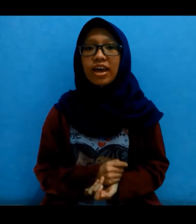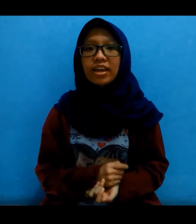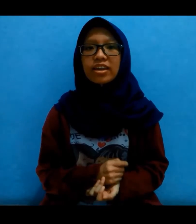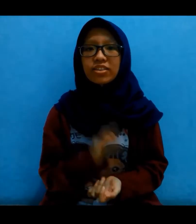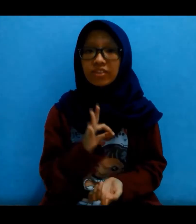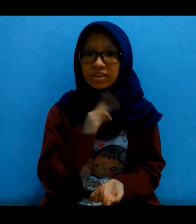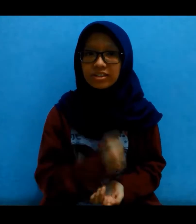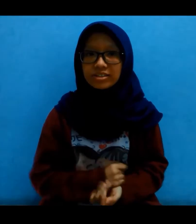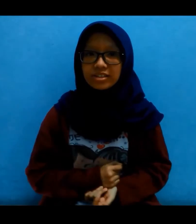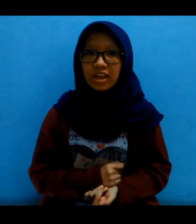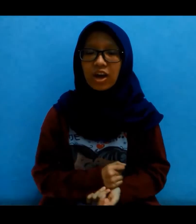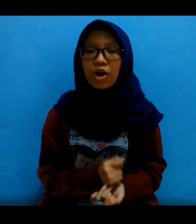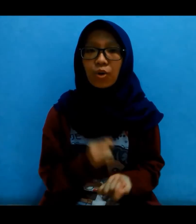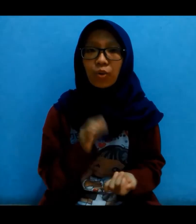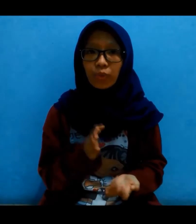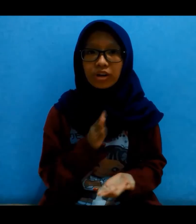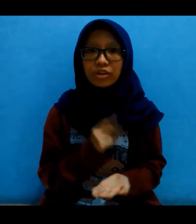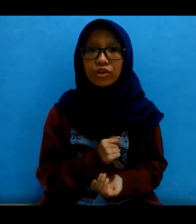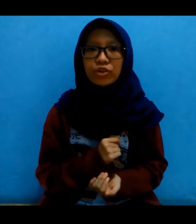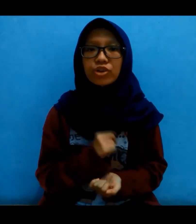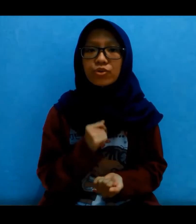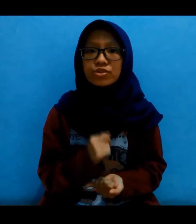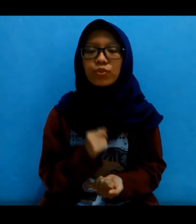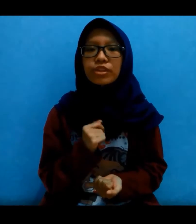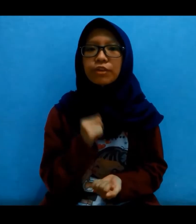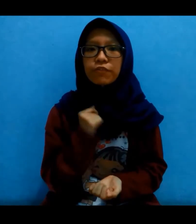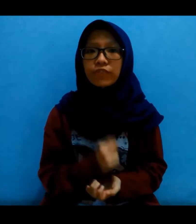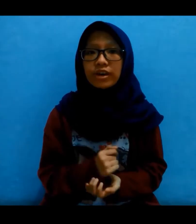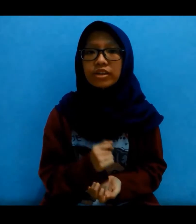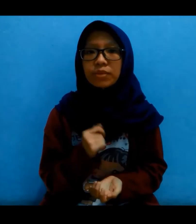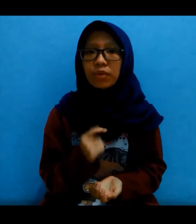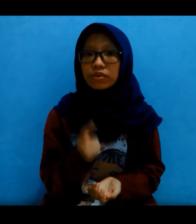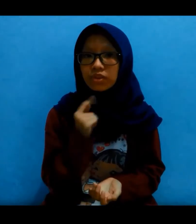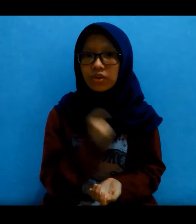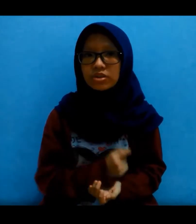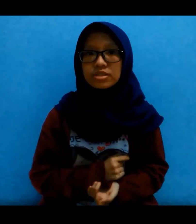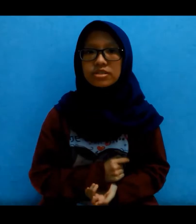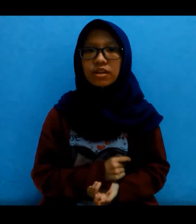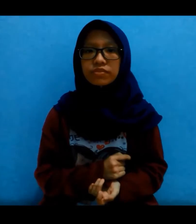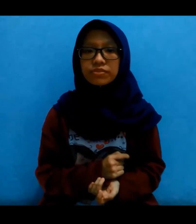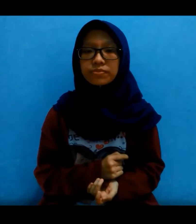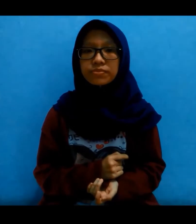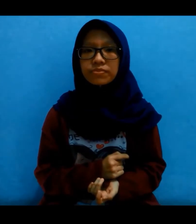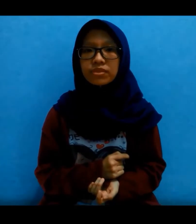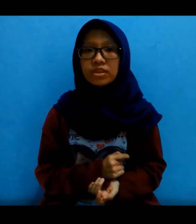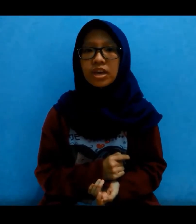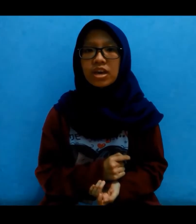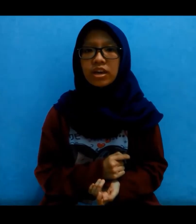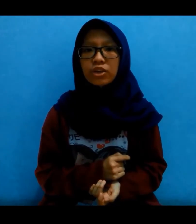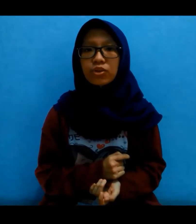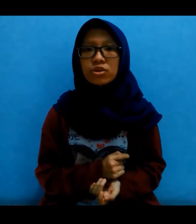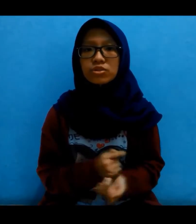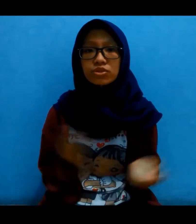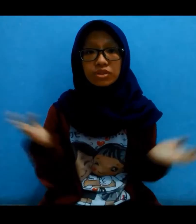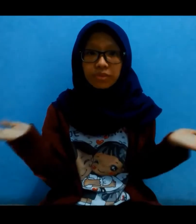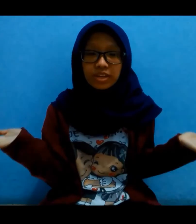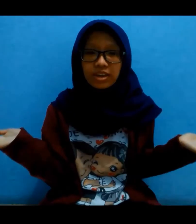And then the third, where do you usually find about hoax itself? In your social